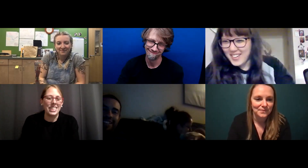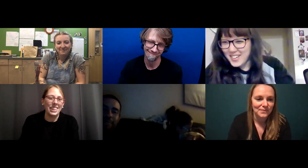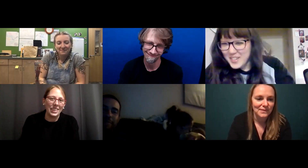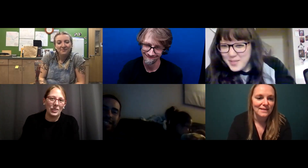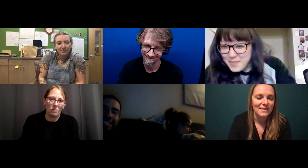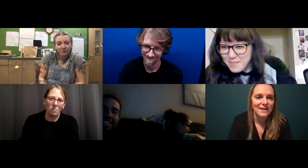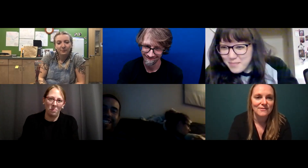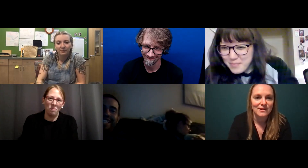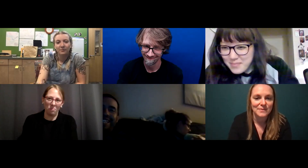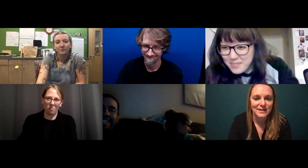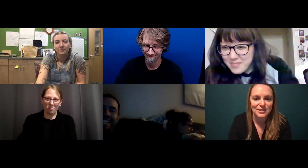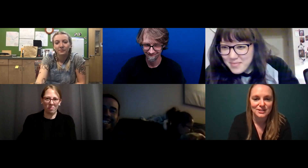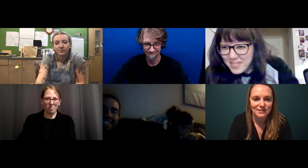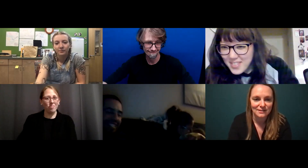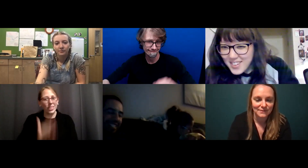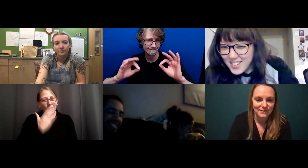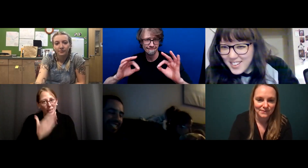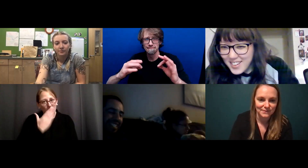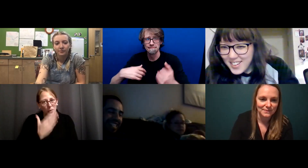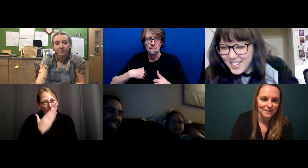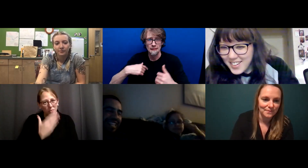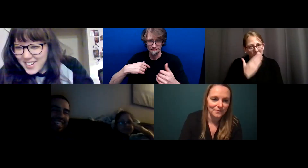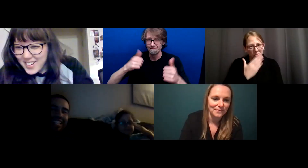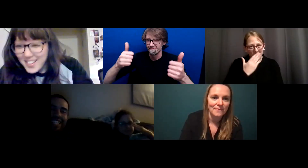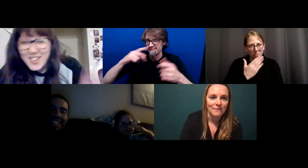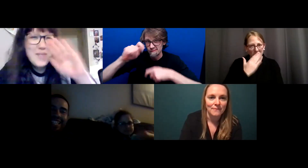And saying thank you. Thank you very much.